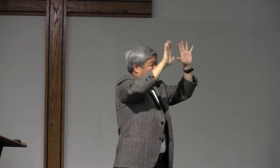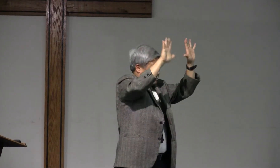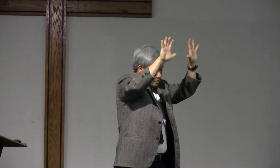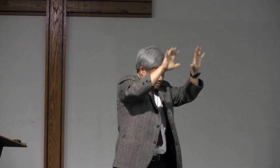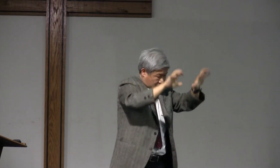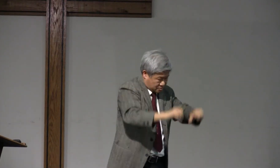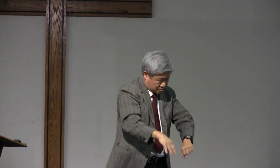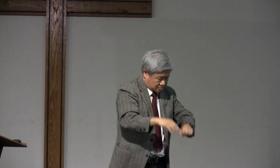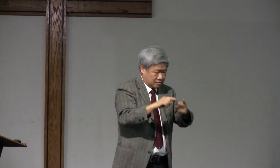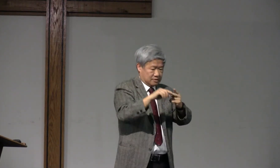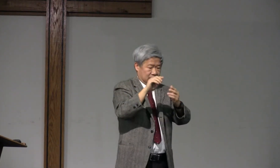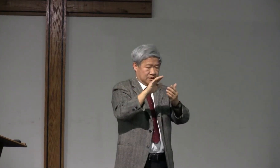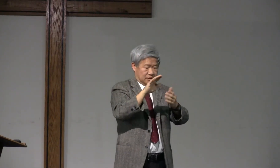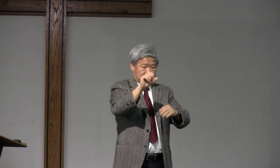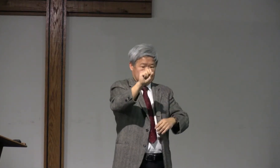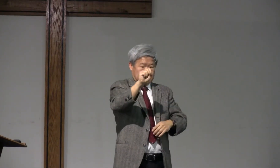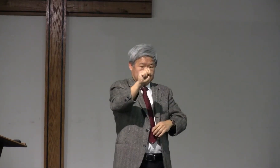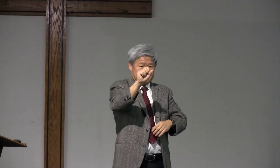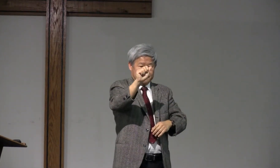we're doing improvements on the building.